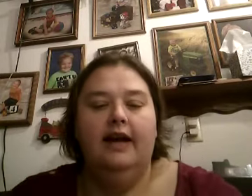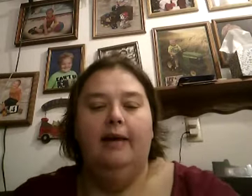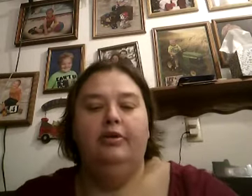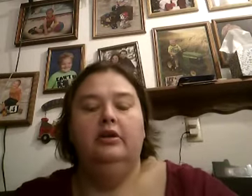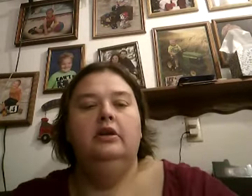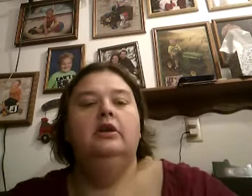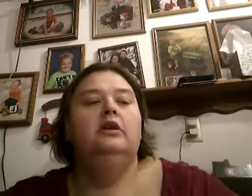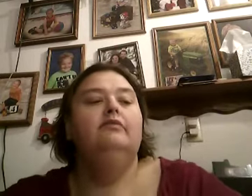stop.